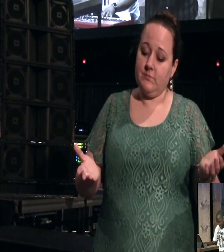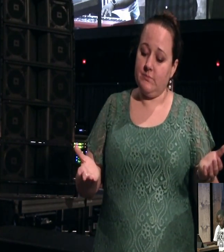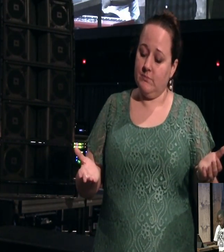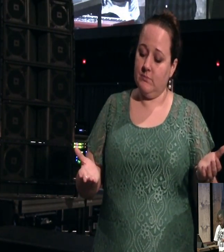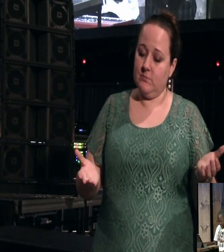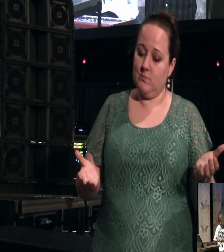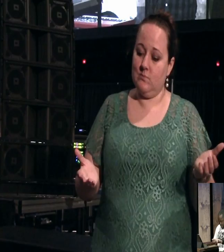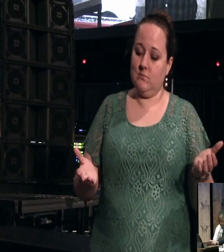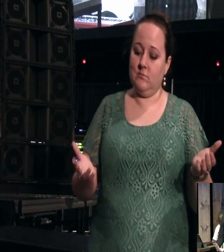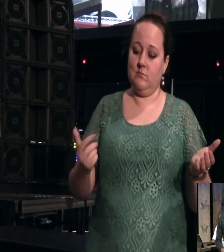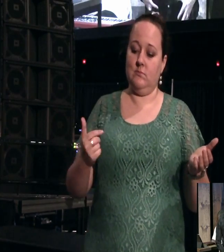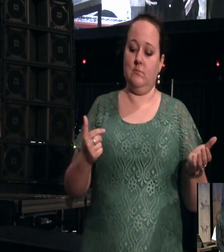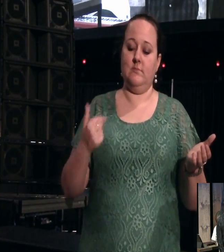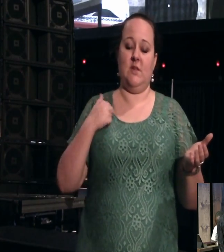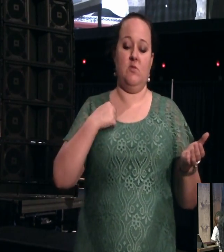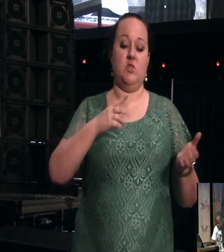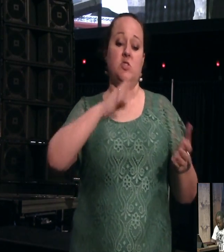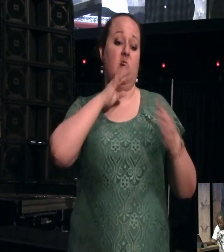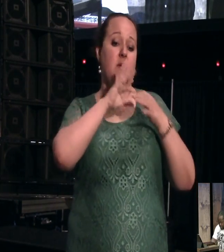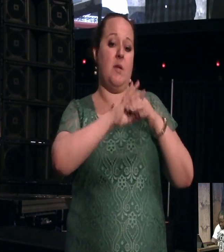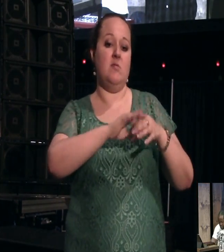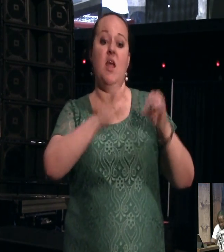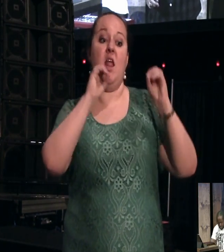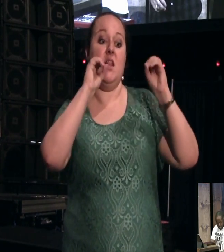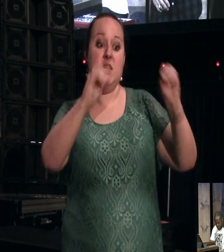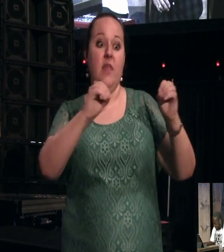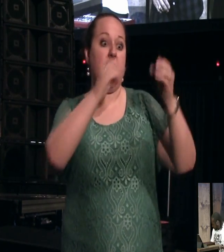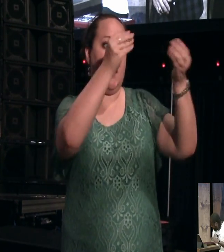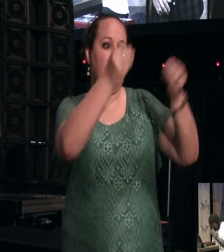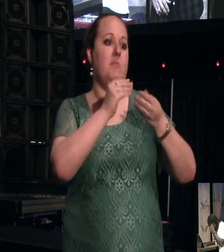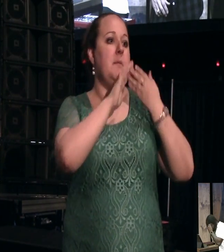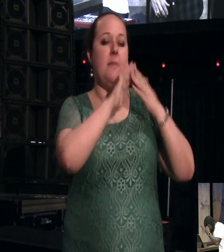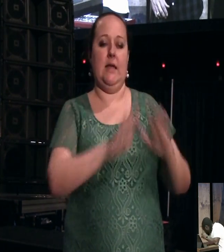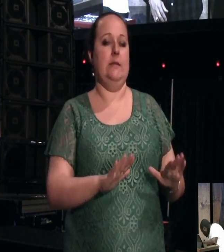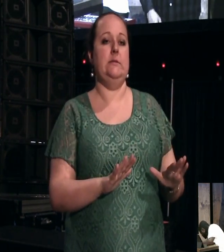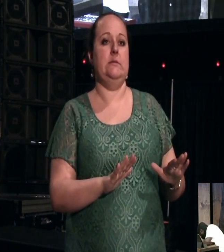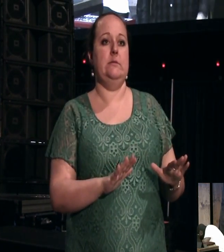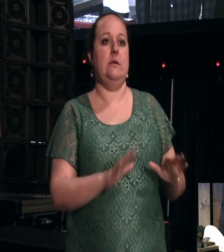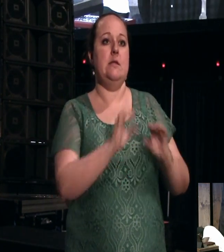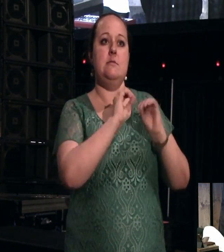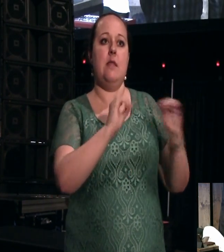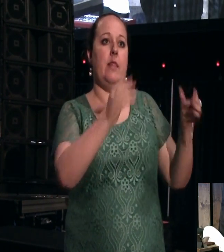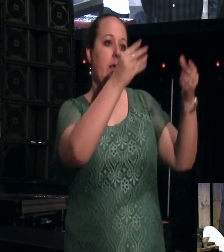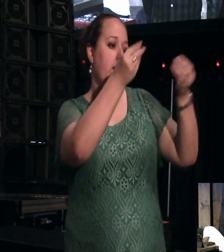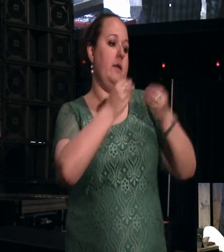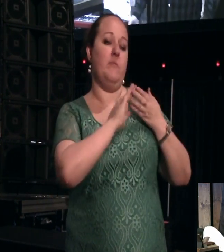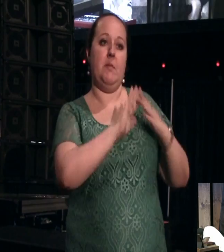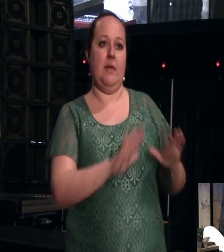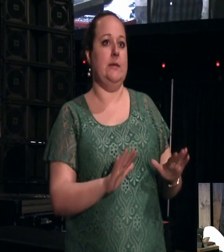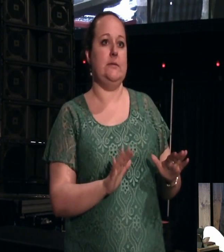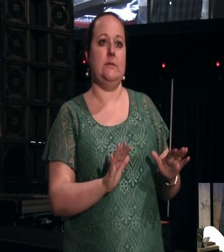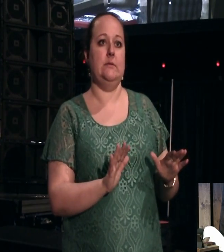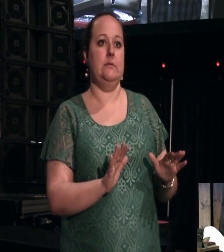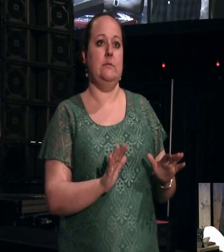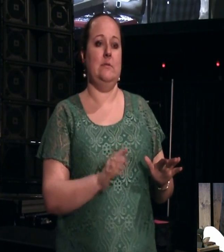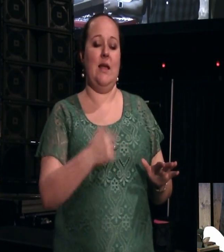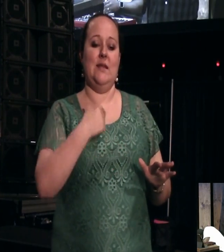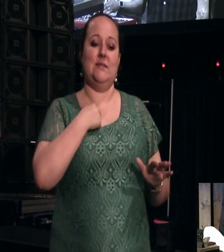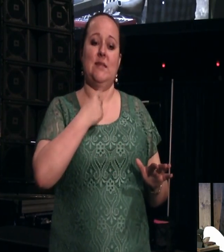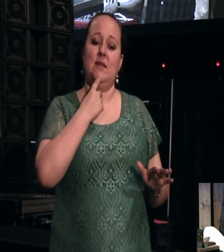And so what I told him is I just said, he just kept coming back to the fact that there's nothing that could bring him peace.